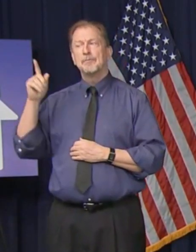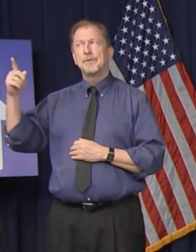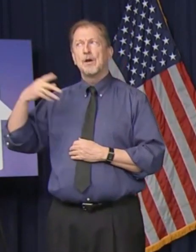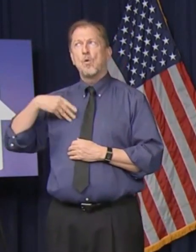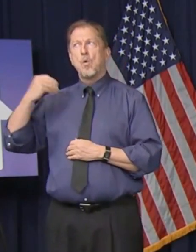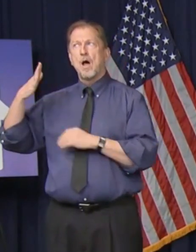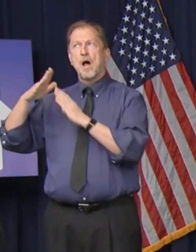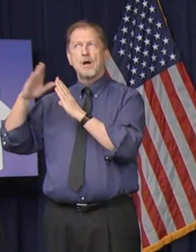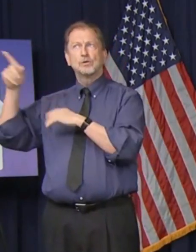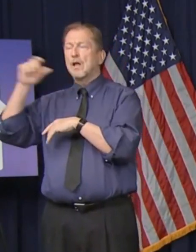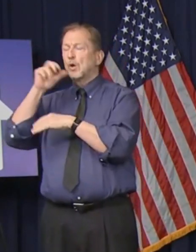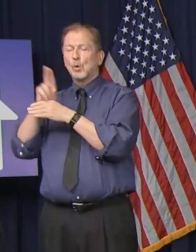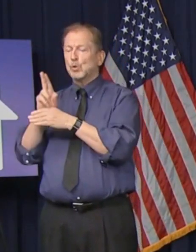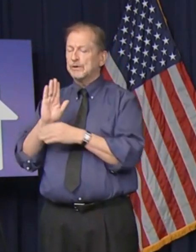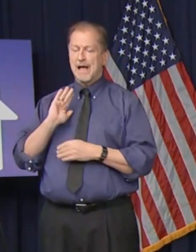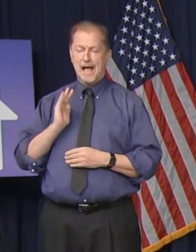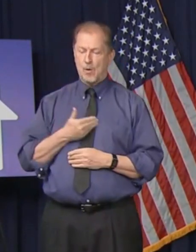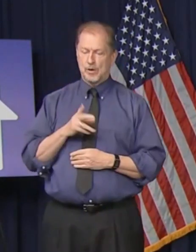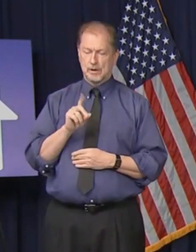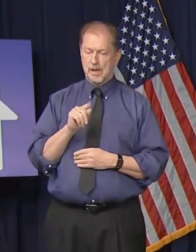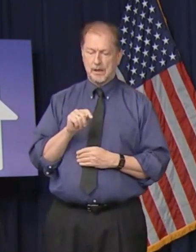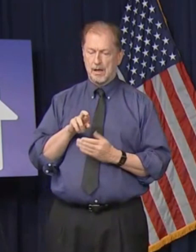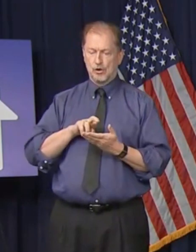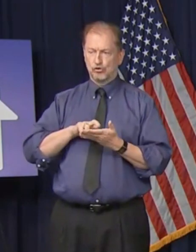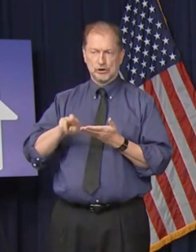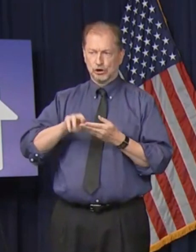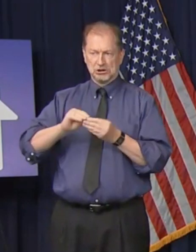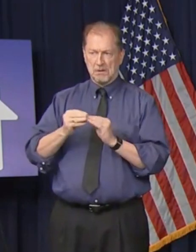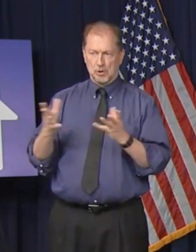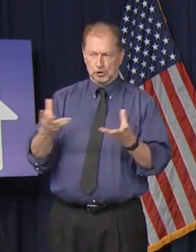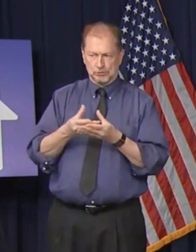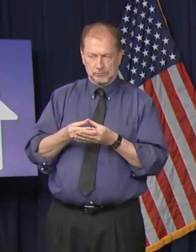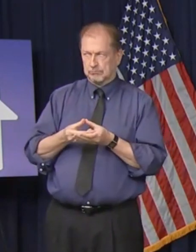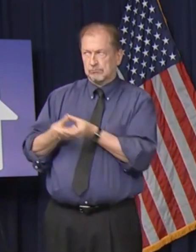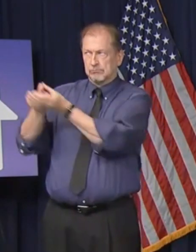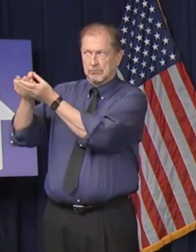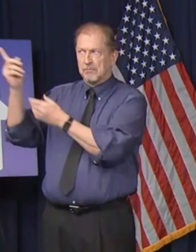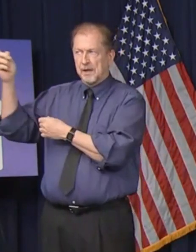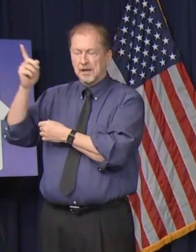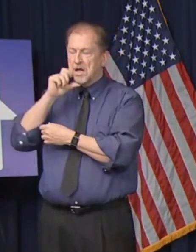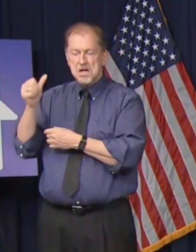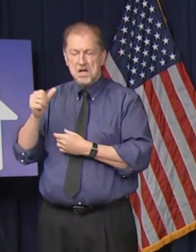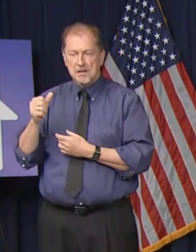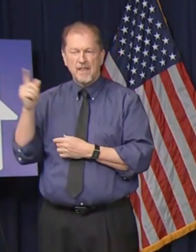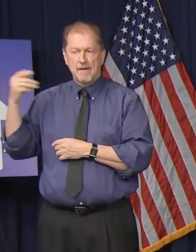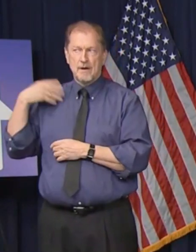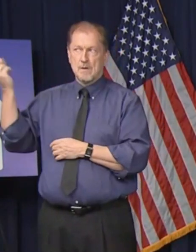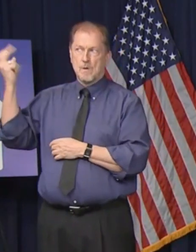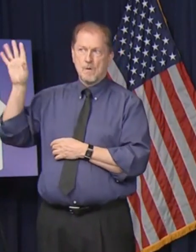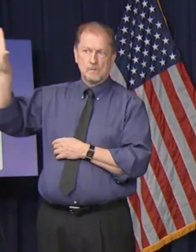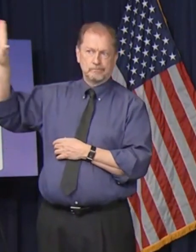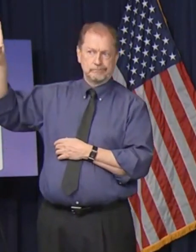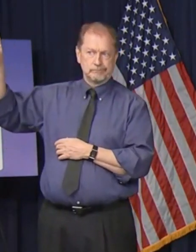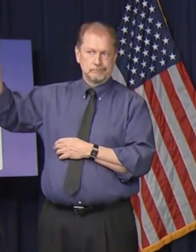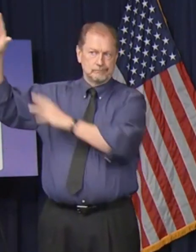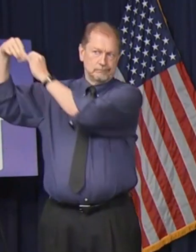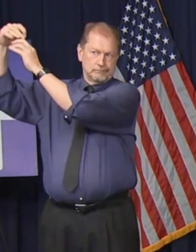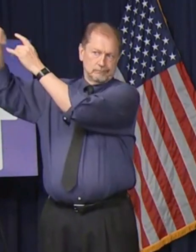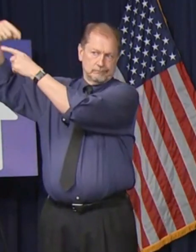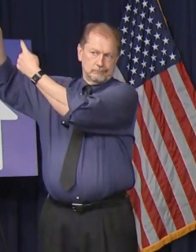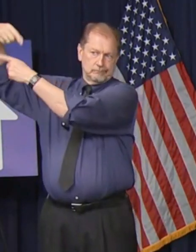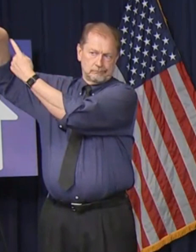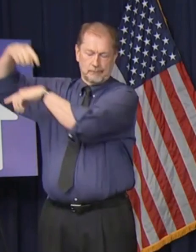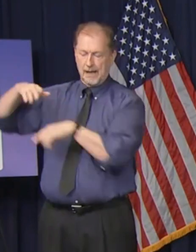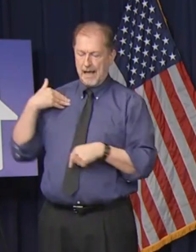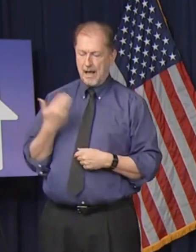from Illinois, as far as I know, and they have not offered to help with our data or with